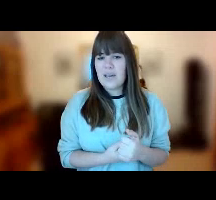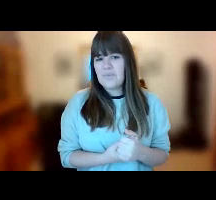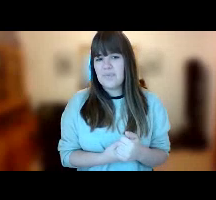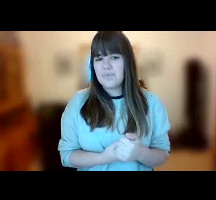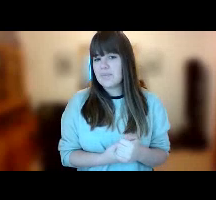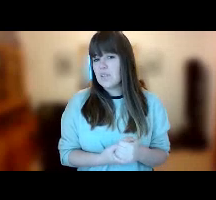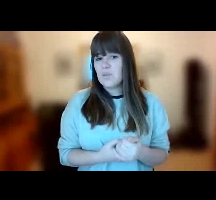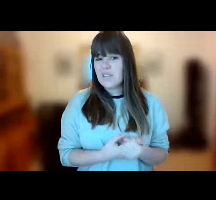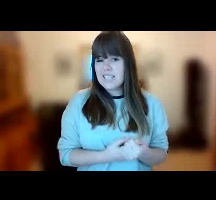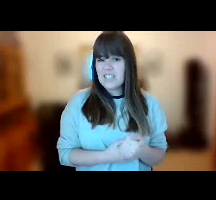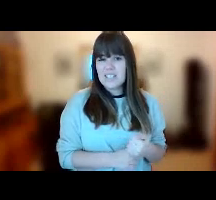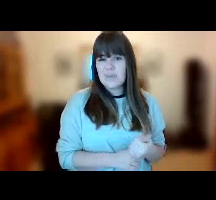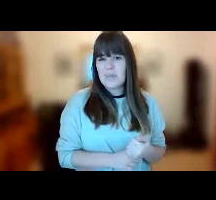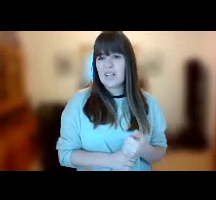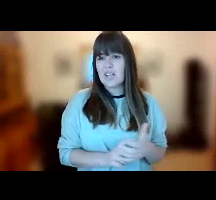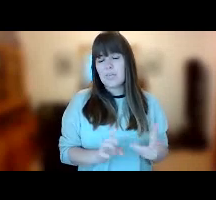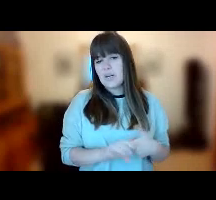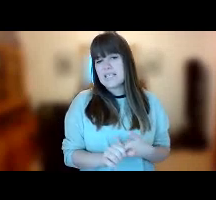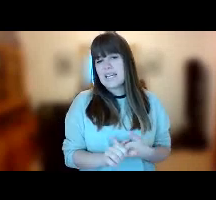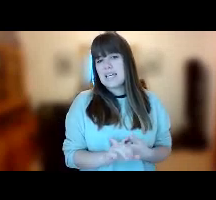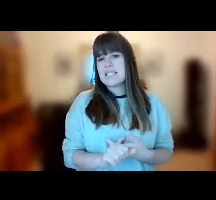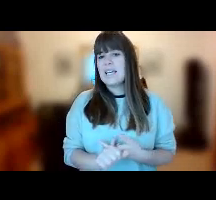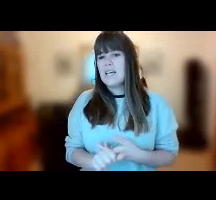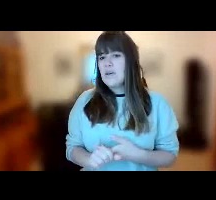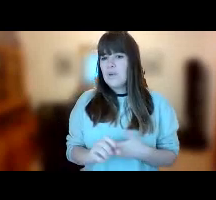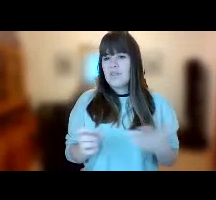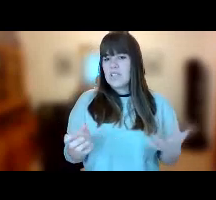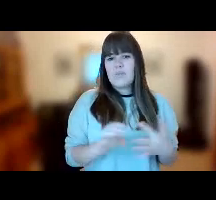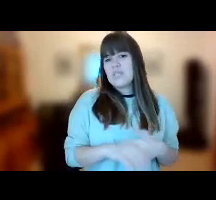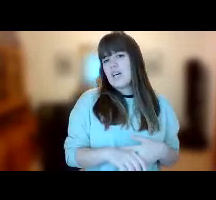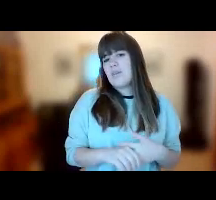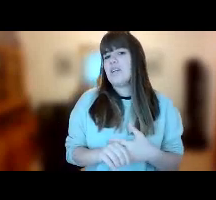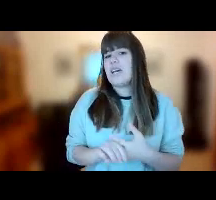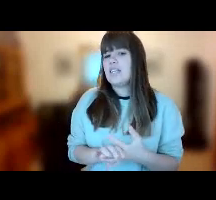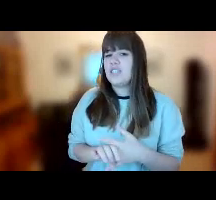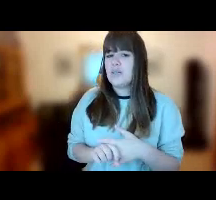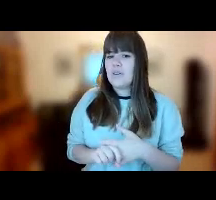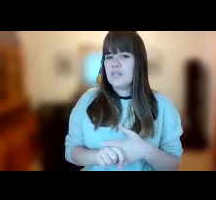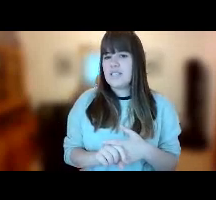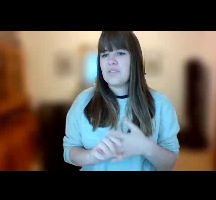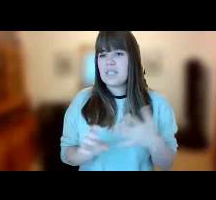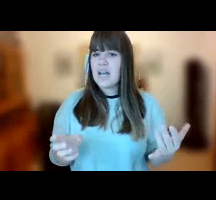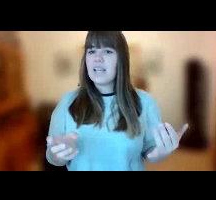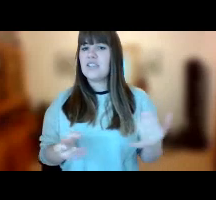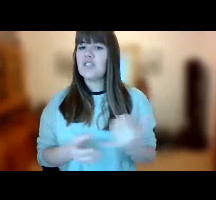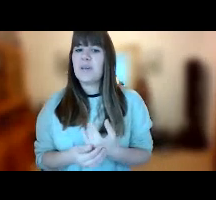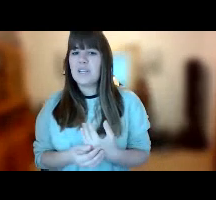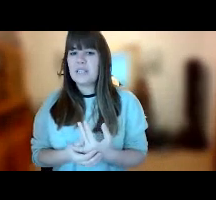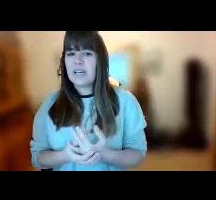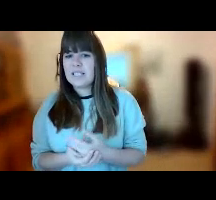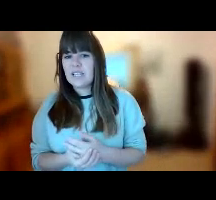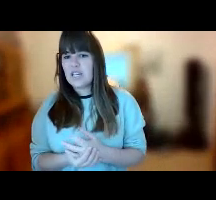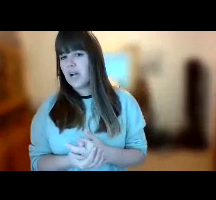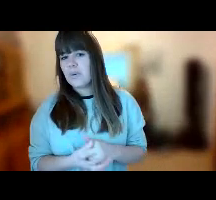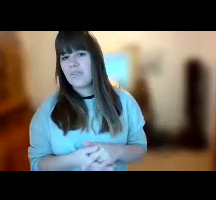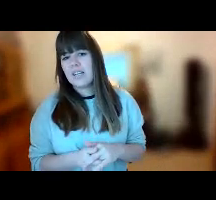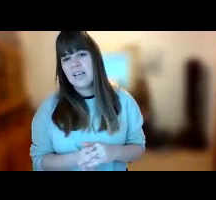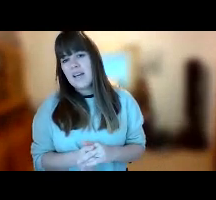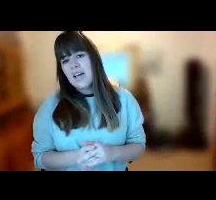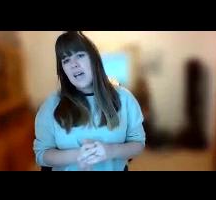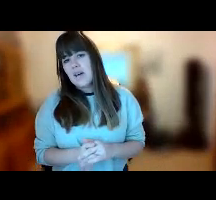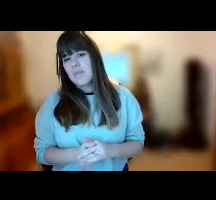your organisation, so maybe looking at policies, whether it's website communication, whether it's different signage, maybe in spaces that you